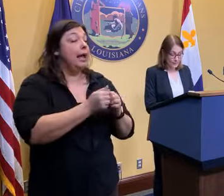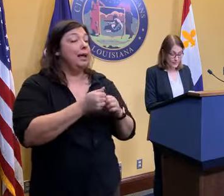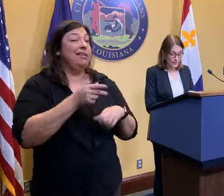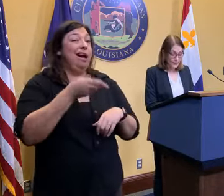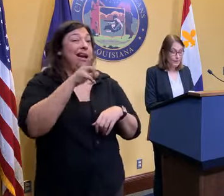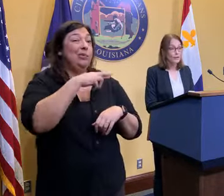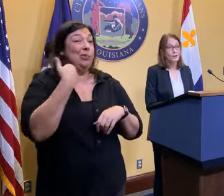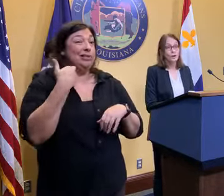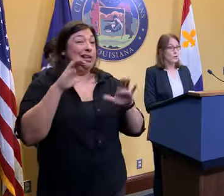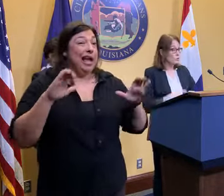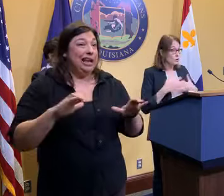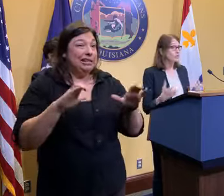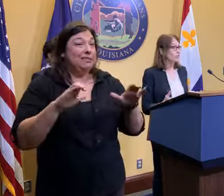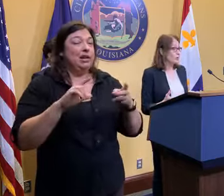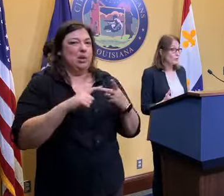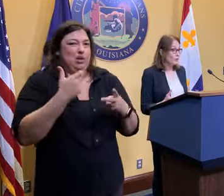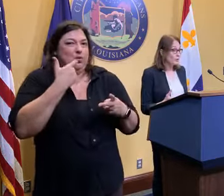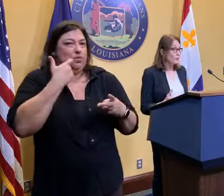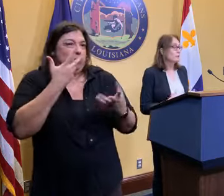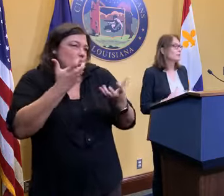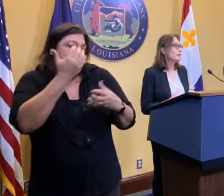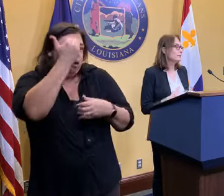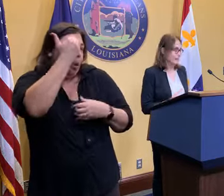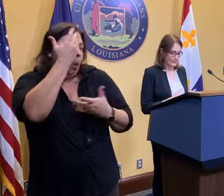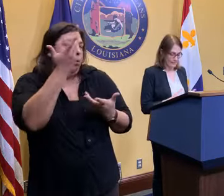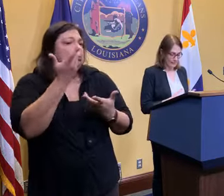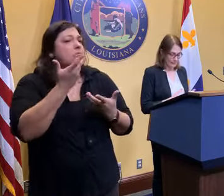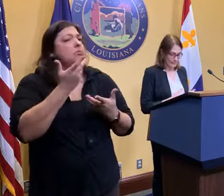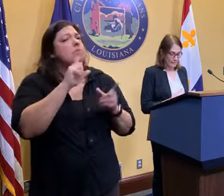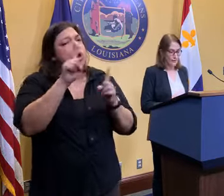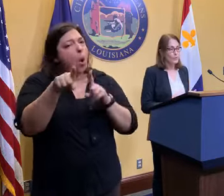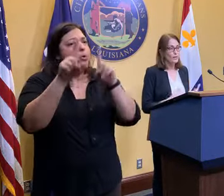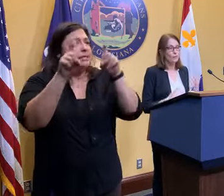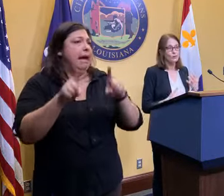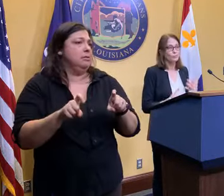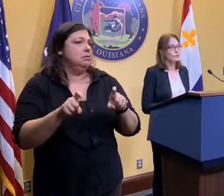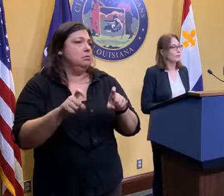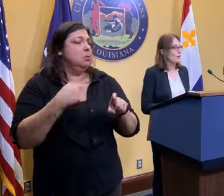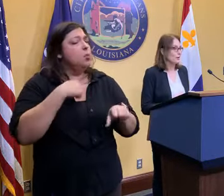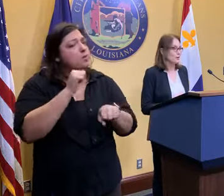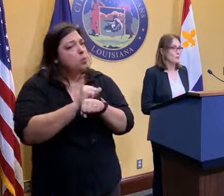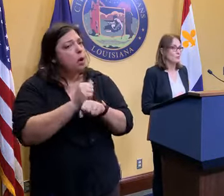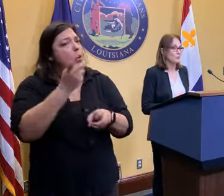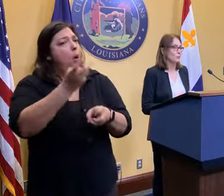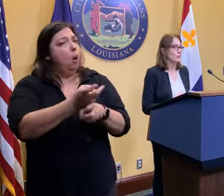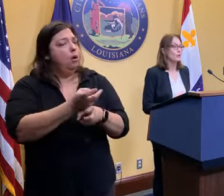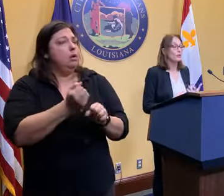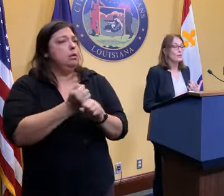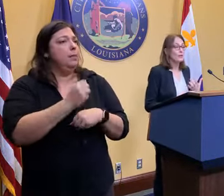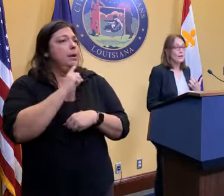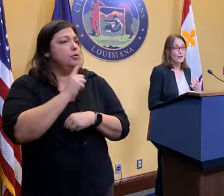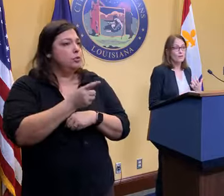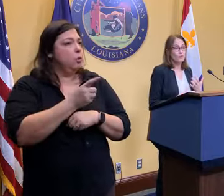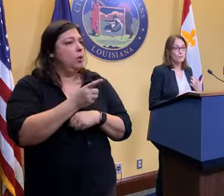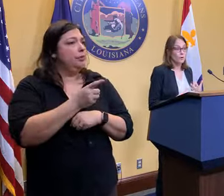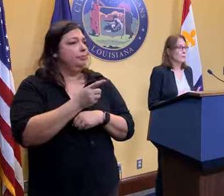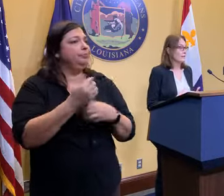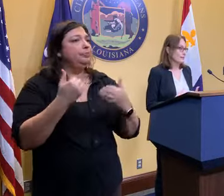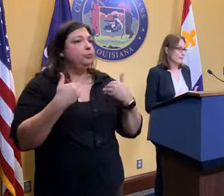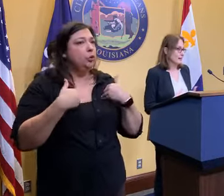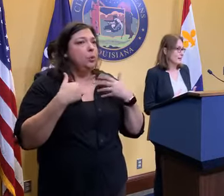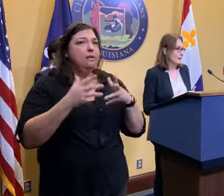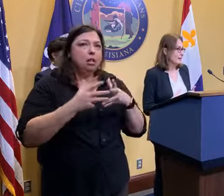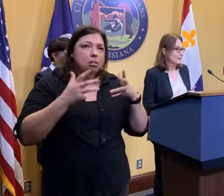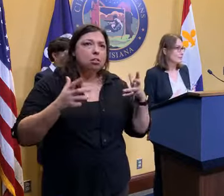high-risk activity or you just want to know, please get tested. We have worked really hard to ensure we have